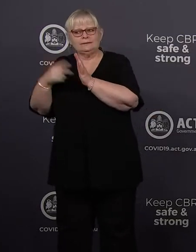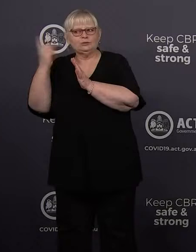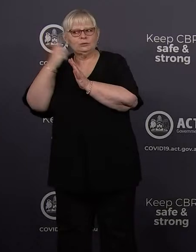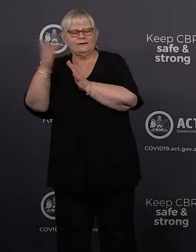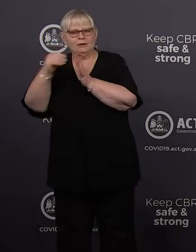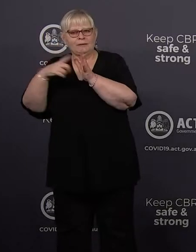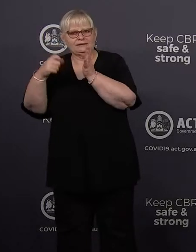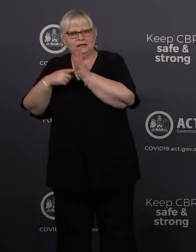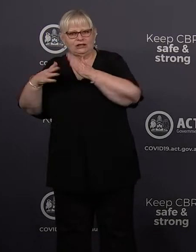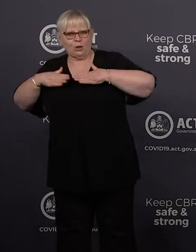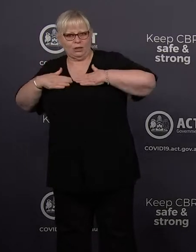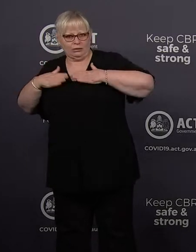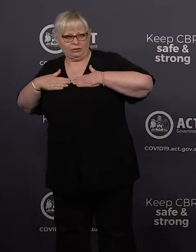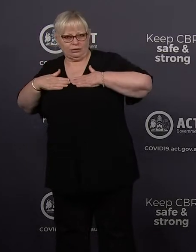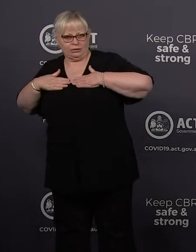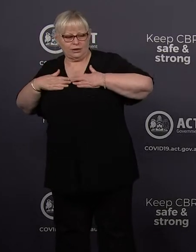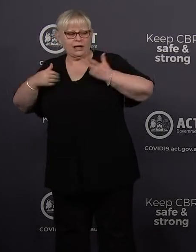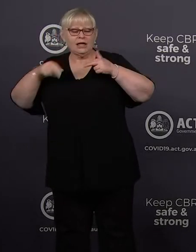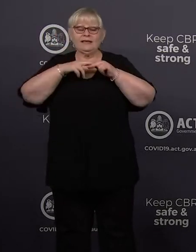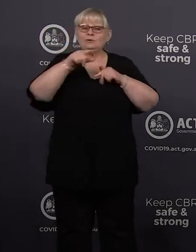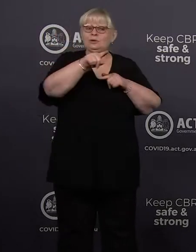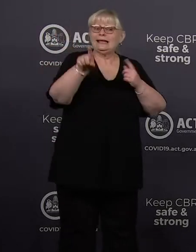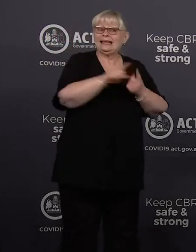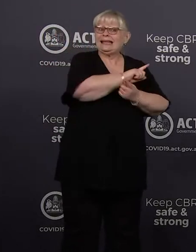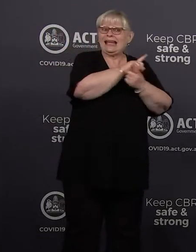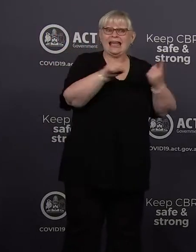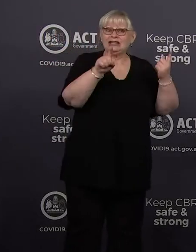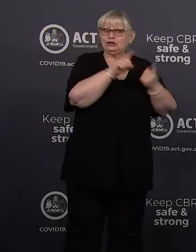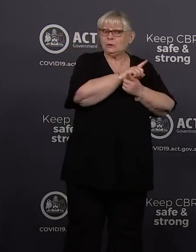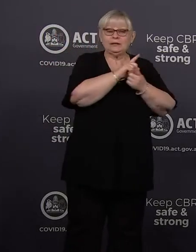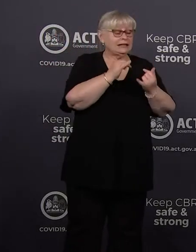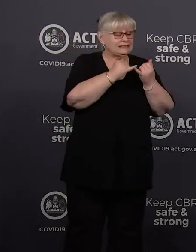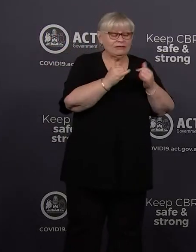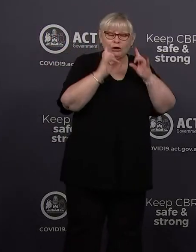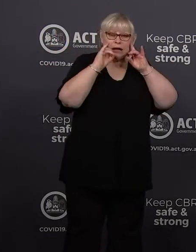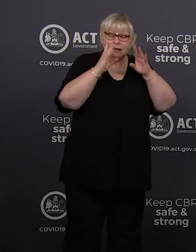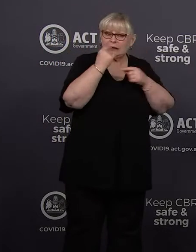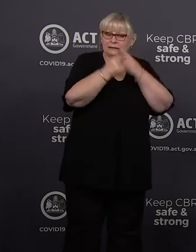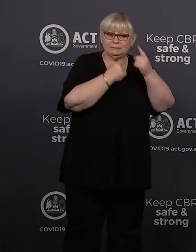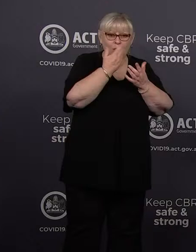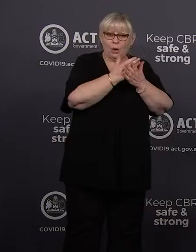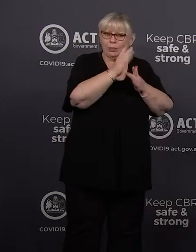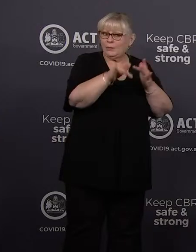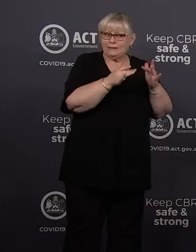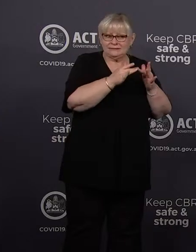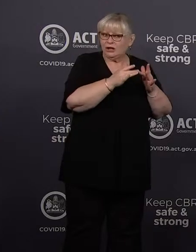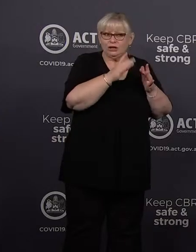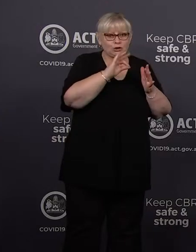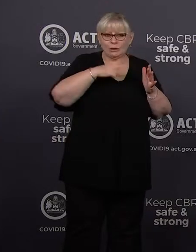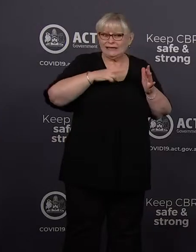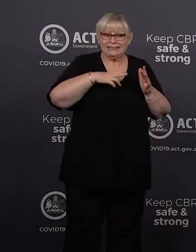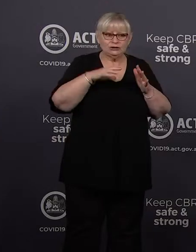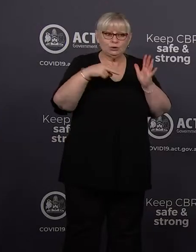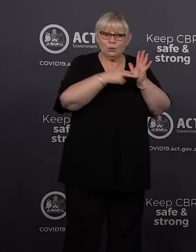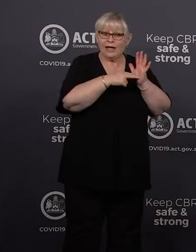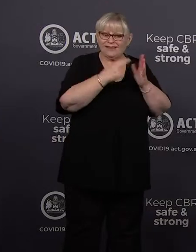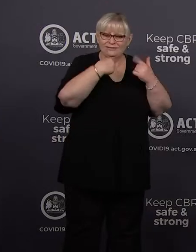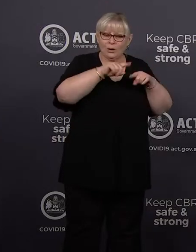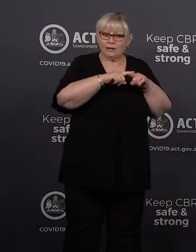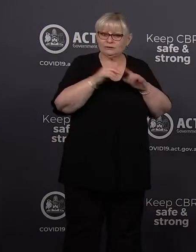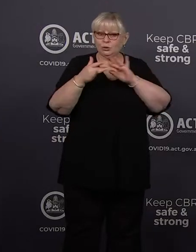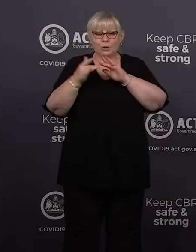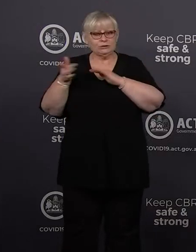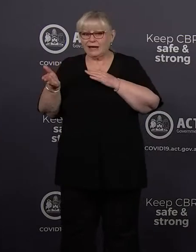Health, as advice for those who are casual contacts is very clear on the website, and you do not have to wait for us to get in touch with